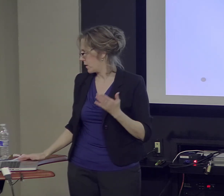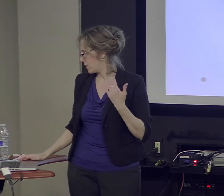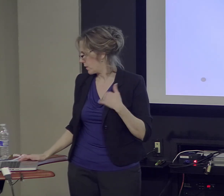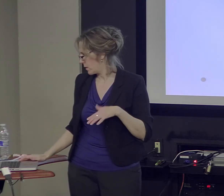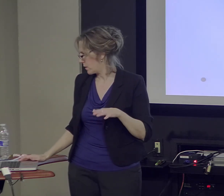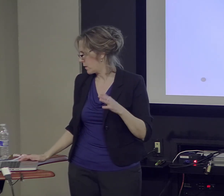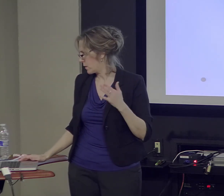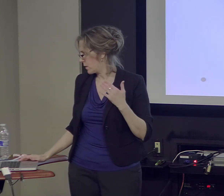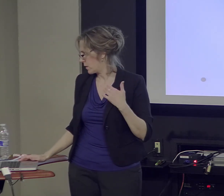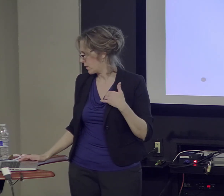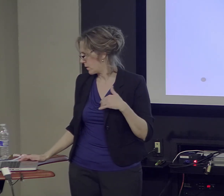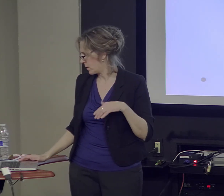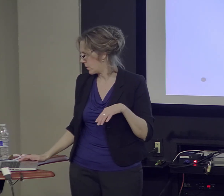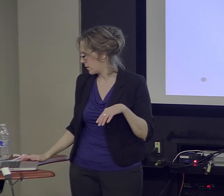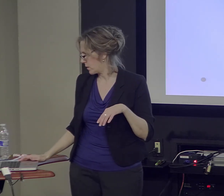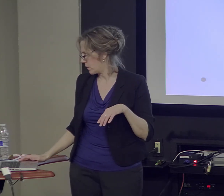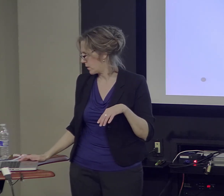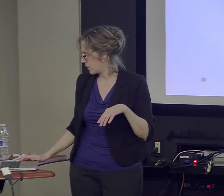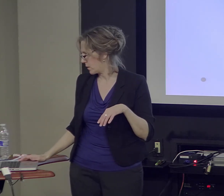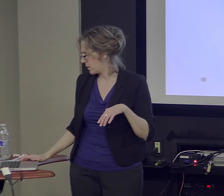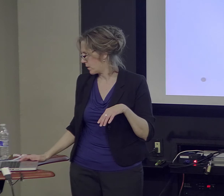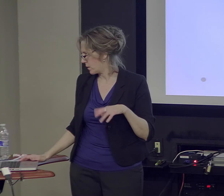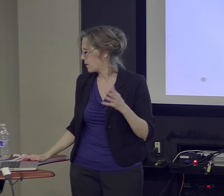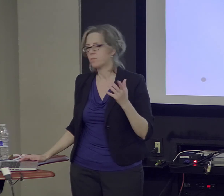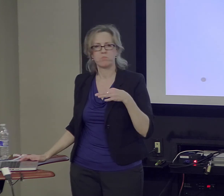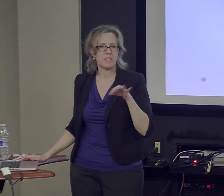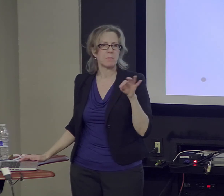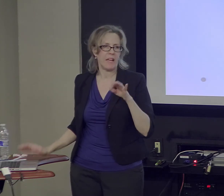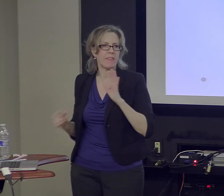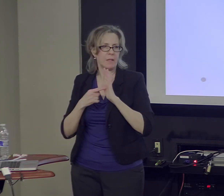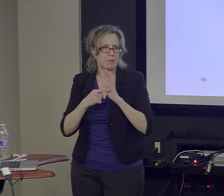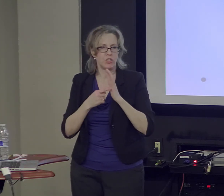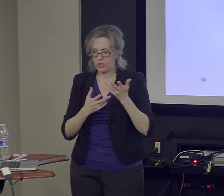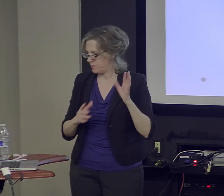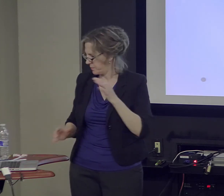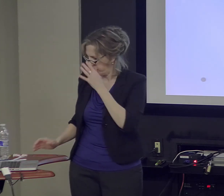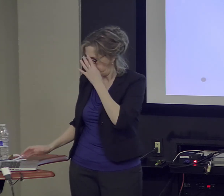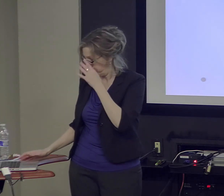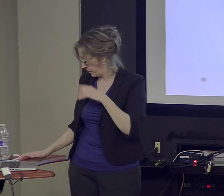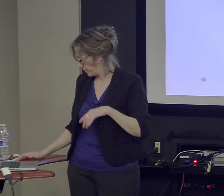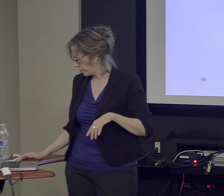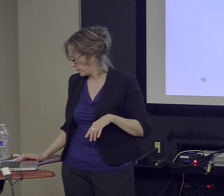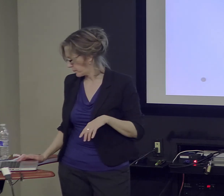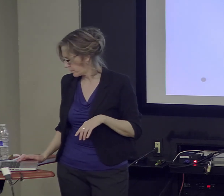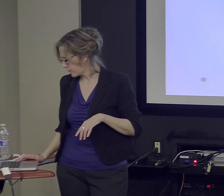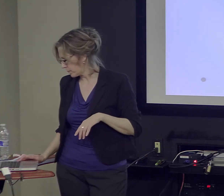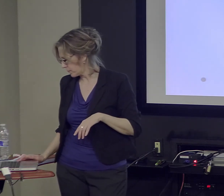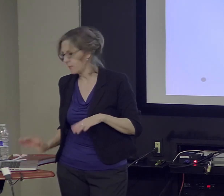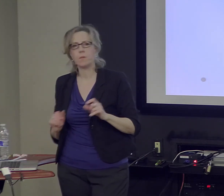and I was able to score that information based on a rubric from their retell.